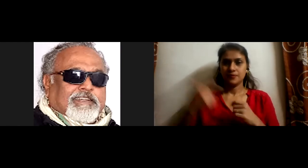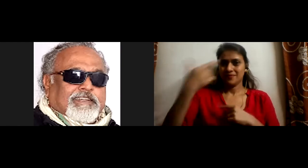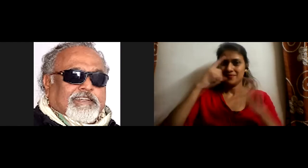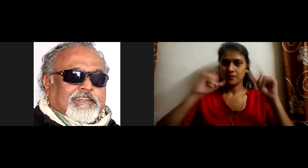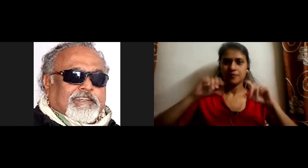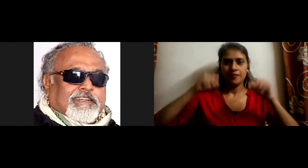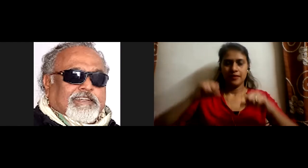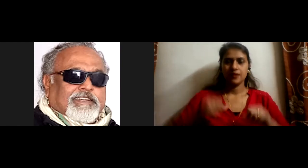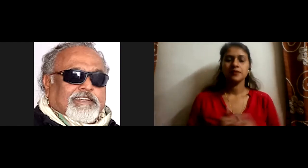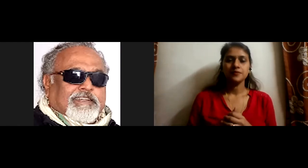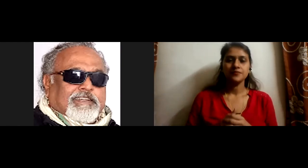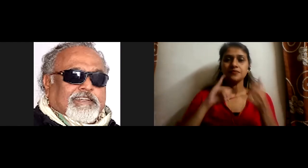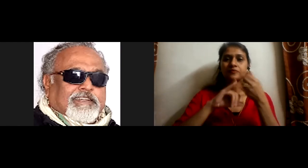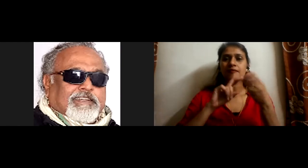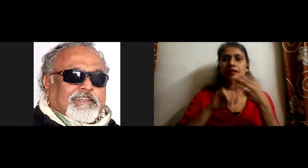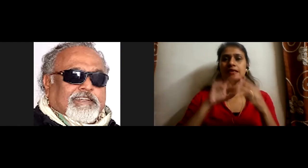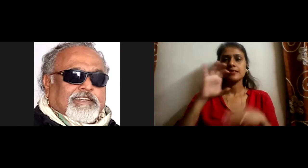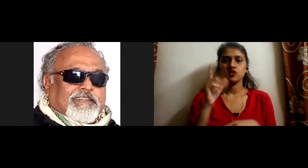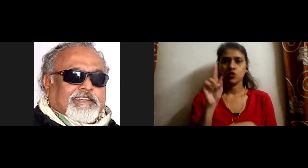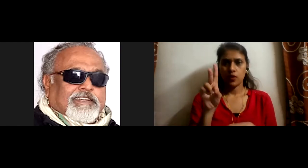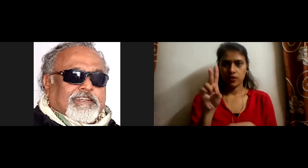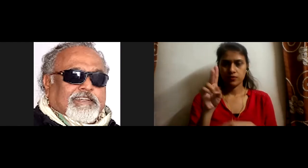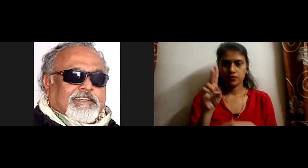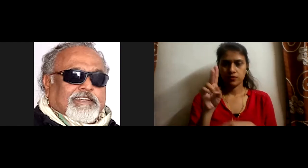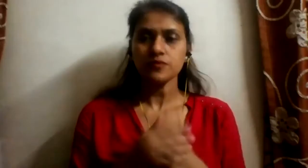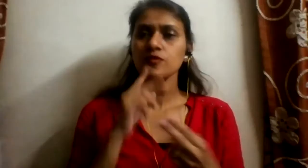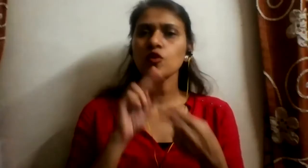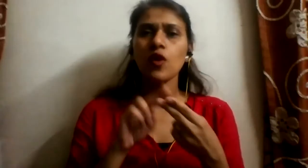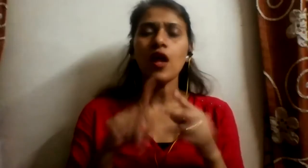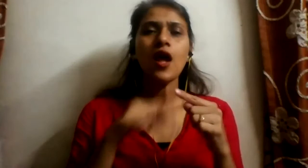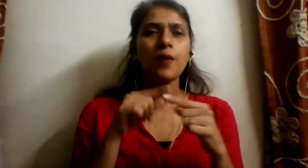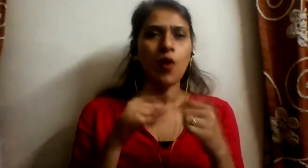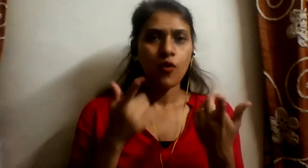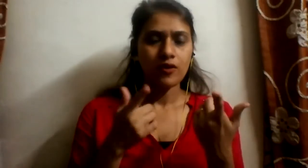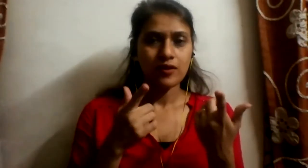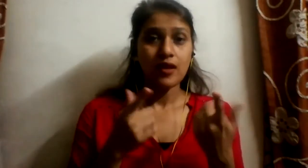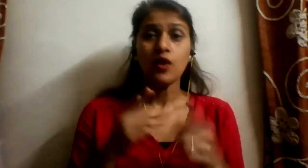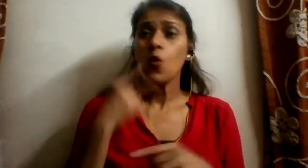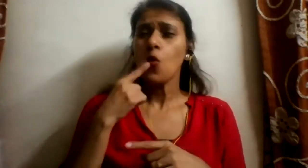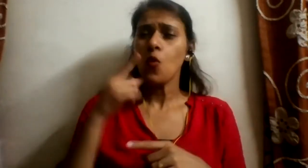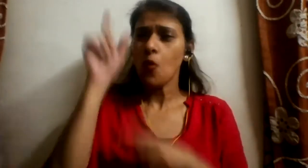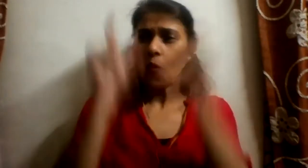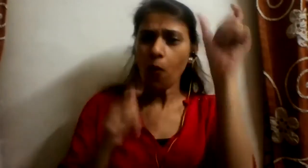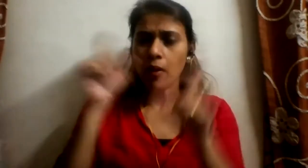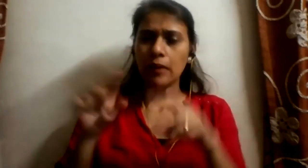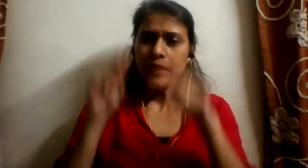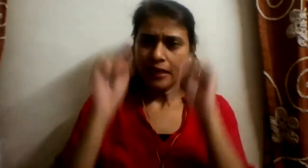12 does talk about supporting people with high support needs, but the law also creates a